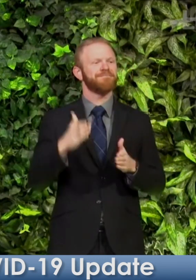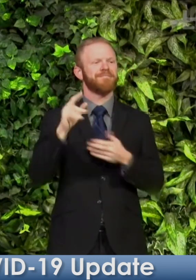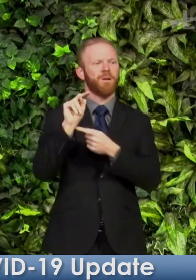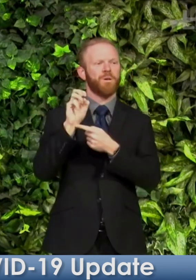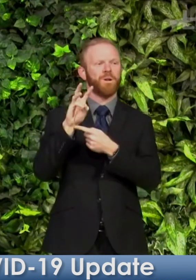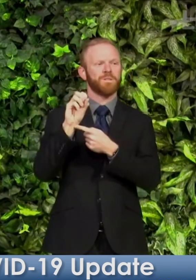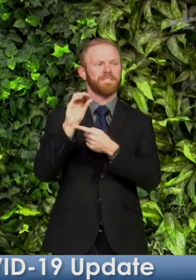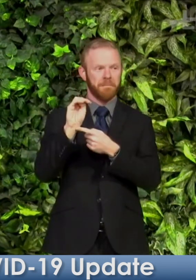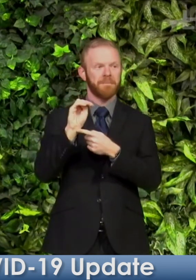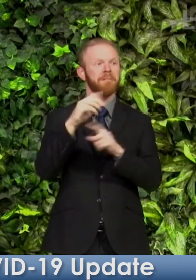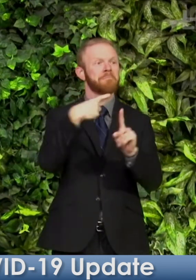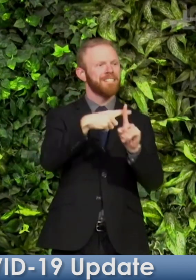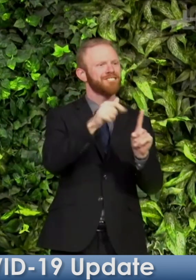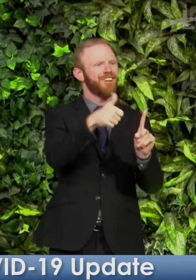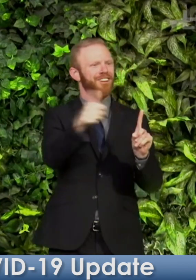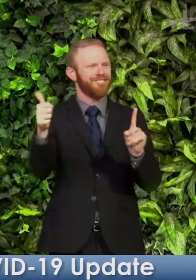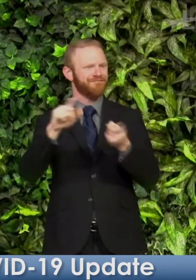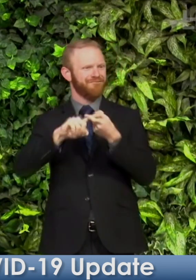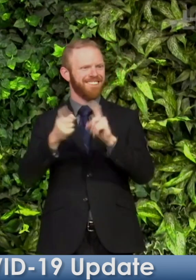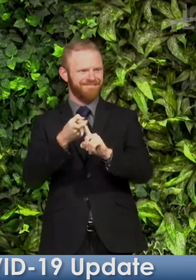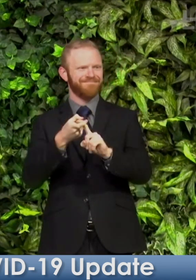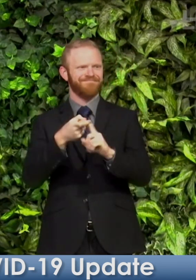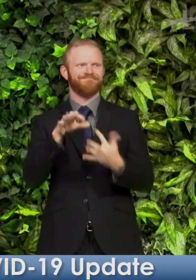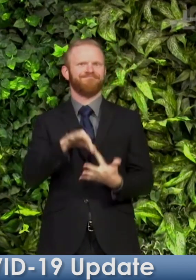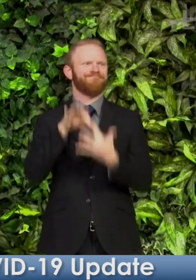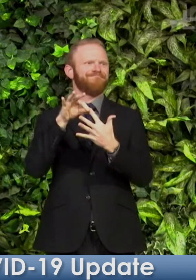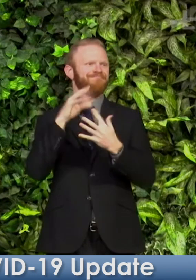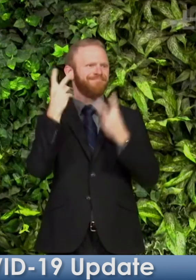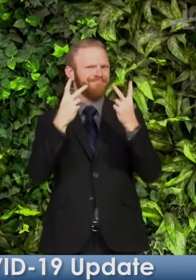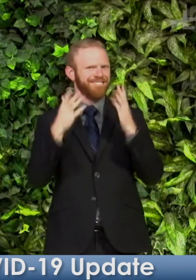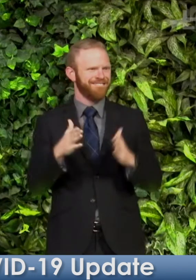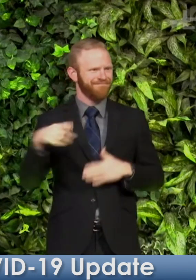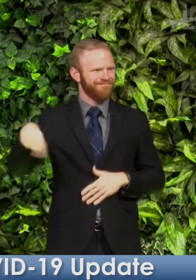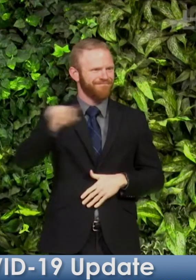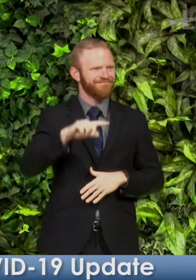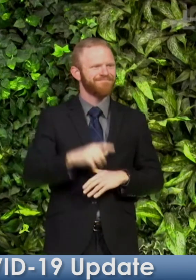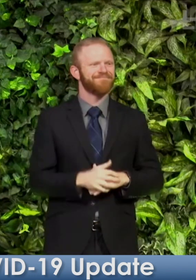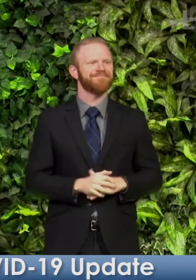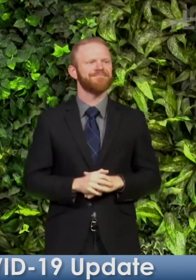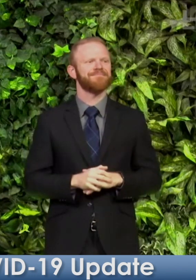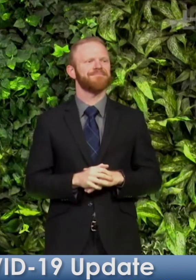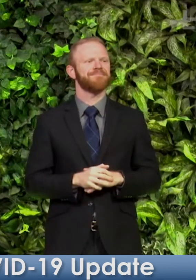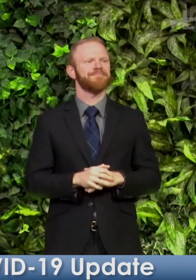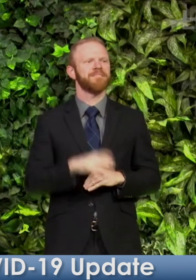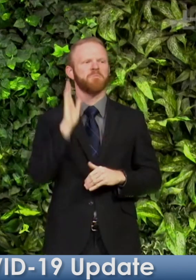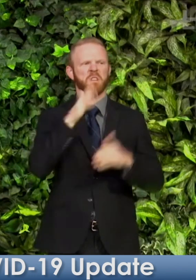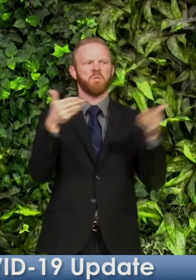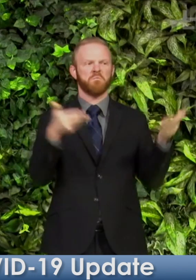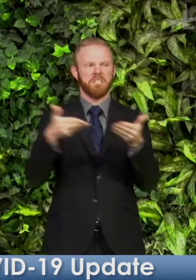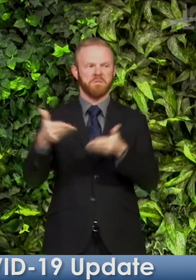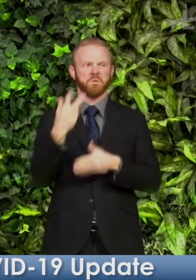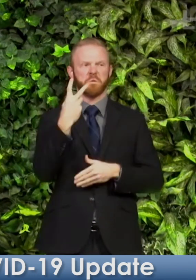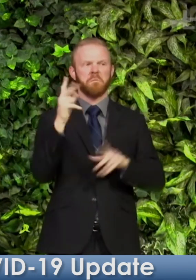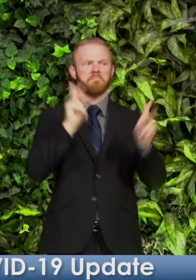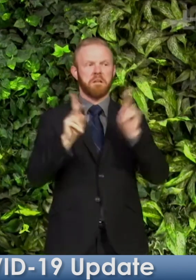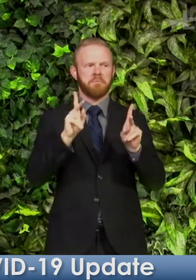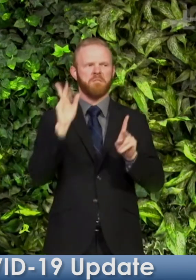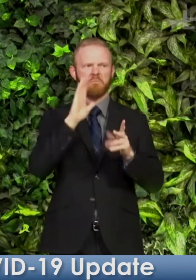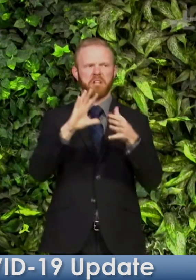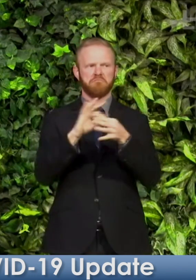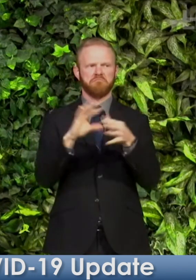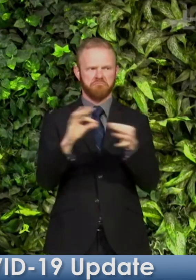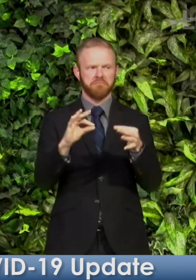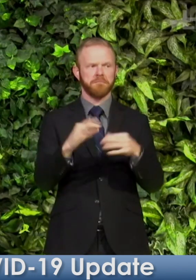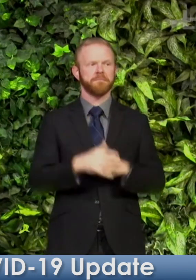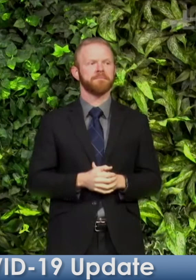want to start by thanking two individuals that will also be making some remarks, and that is our state senator here for